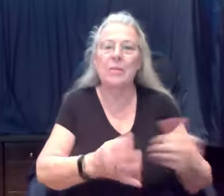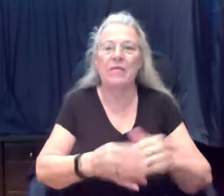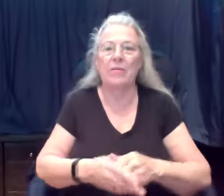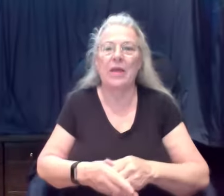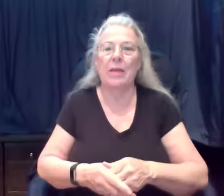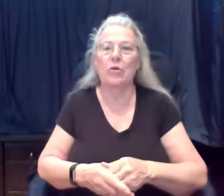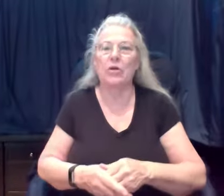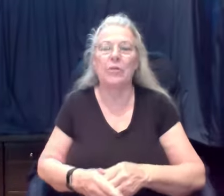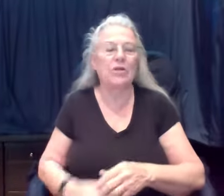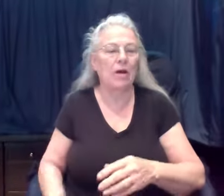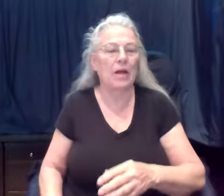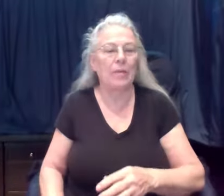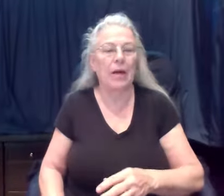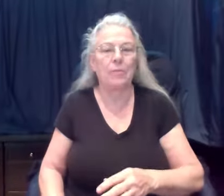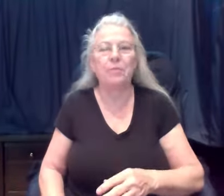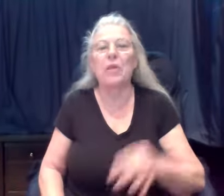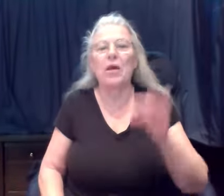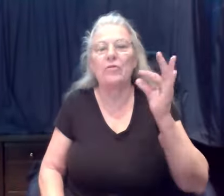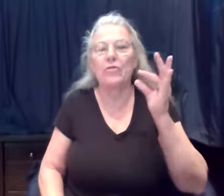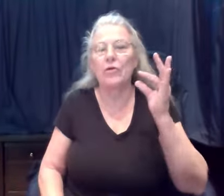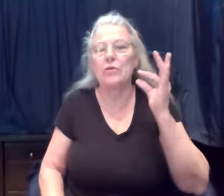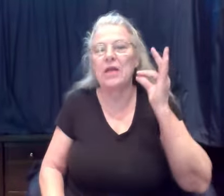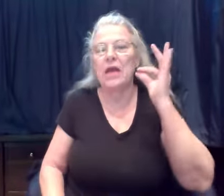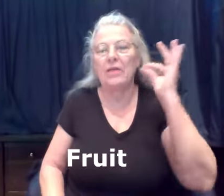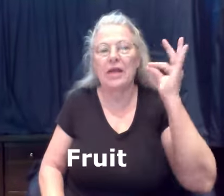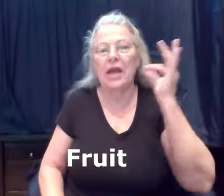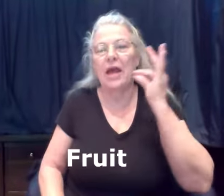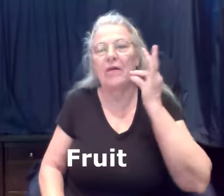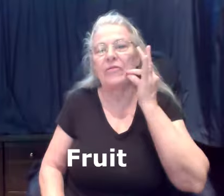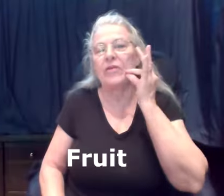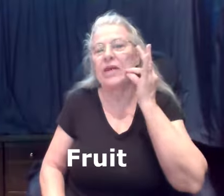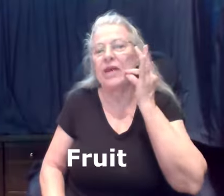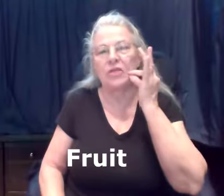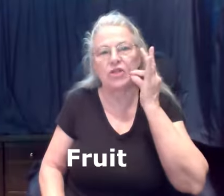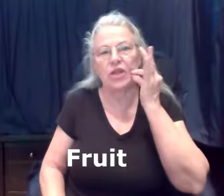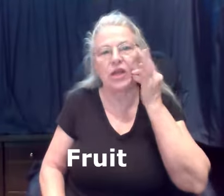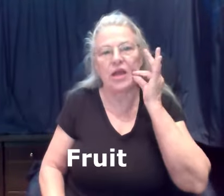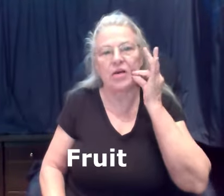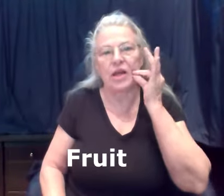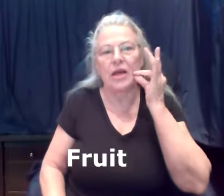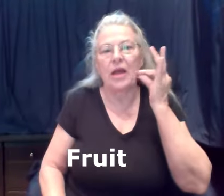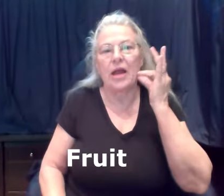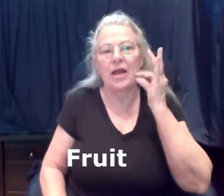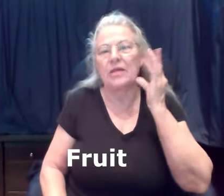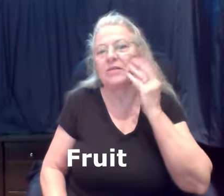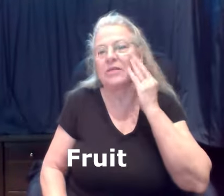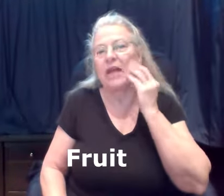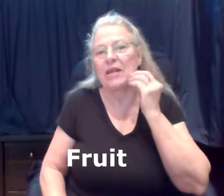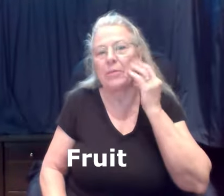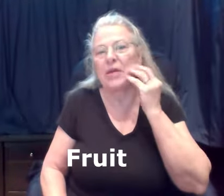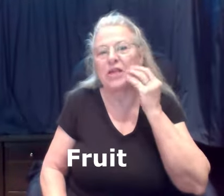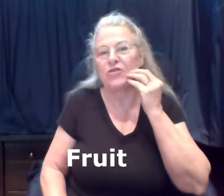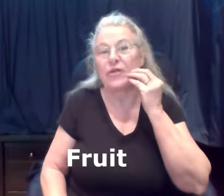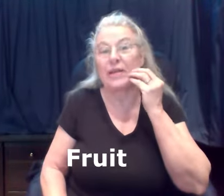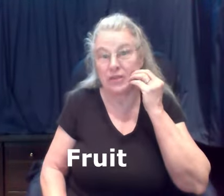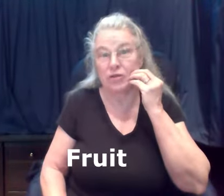of them that I am going to be talking about. Fruit, the F in the cheek area and it is like the peach fuzz that you